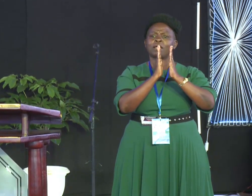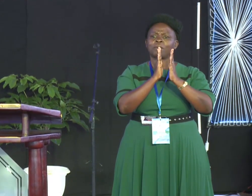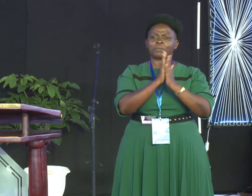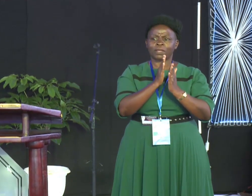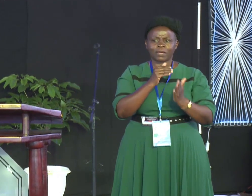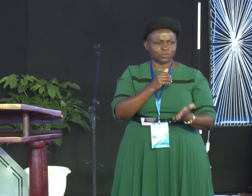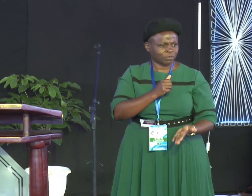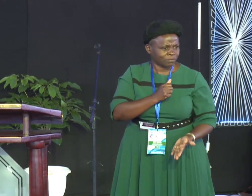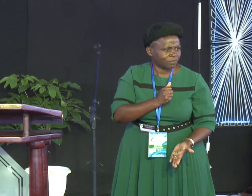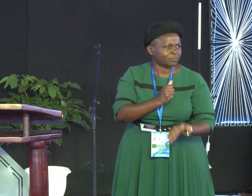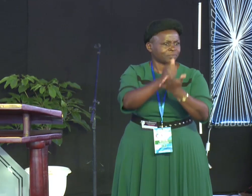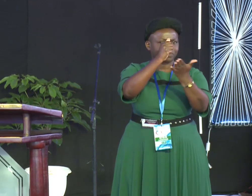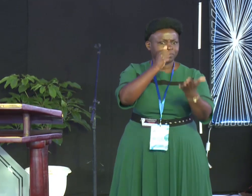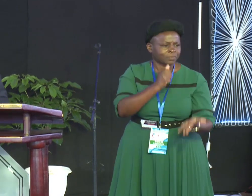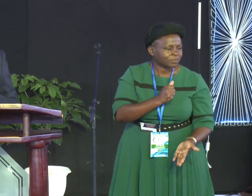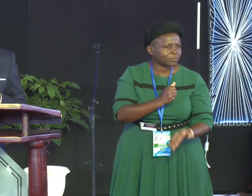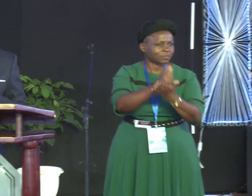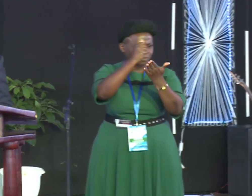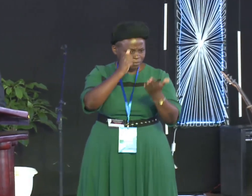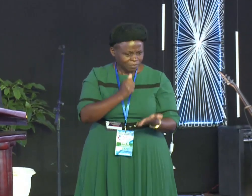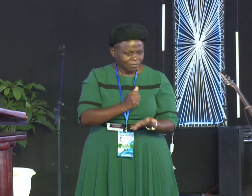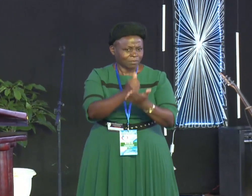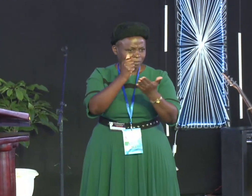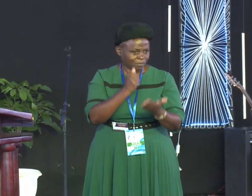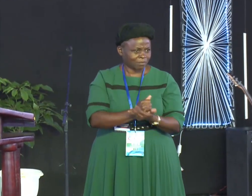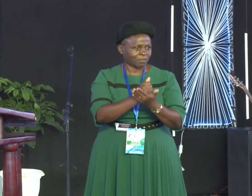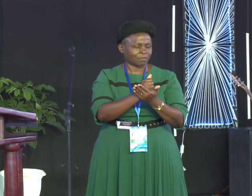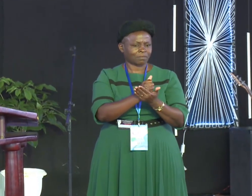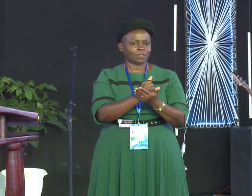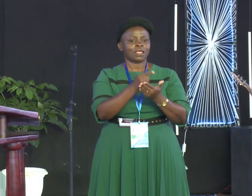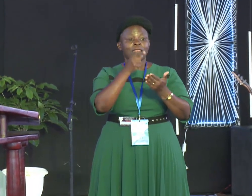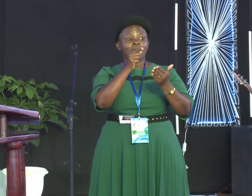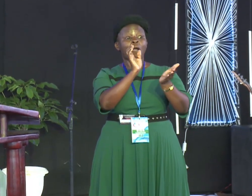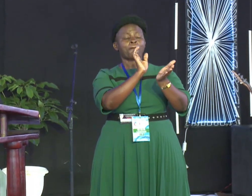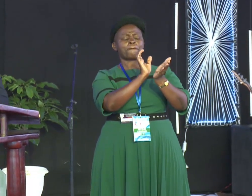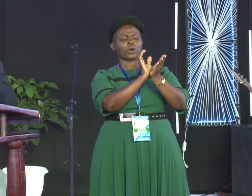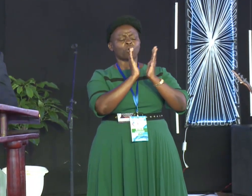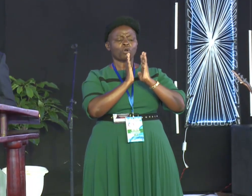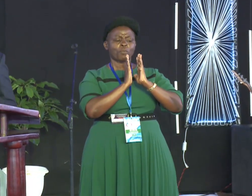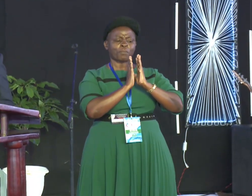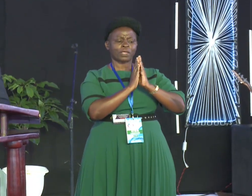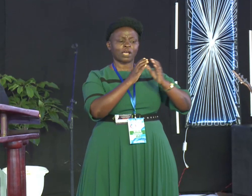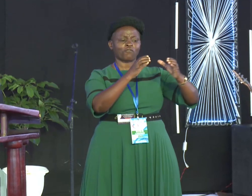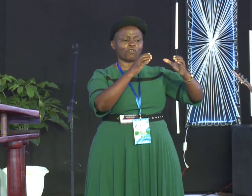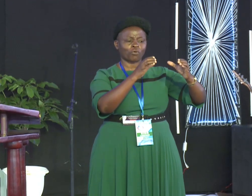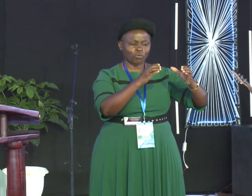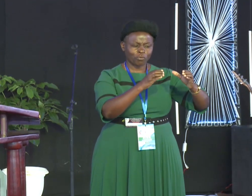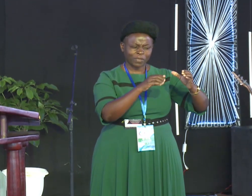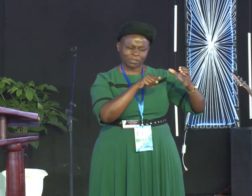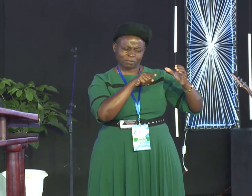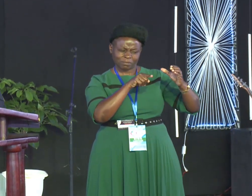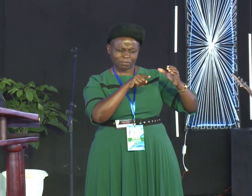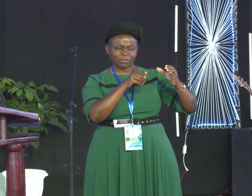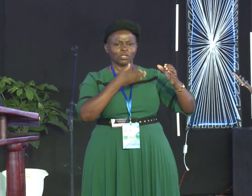enablement. So he's praying for these brethren that they may comprehend and have